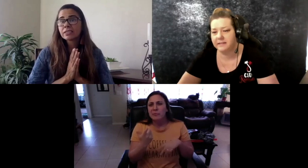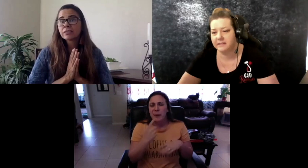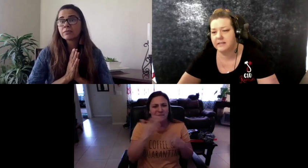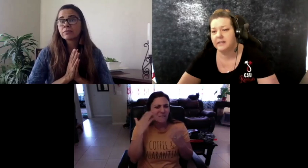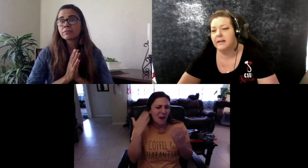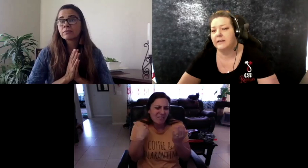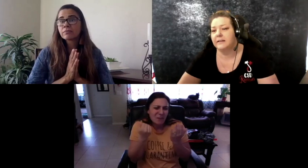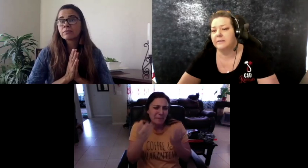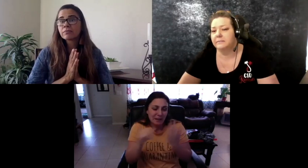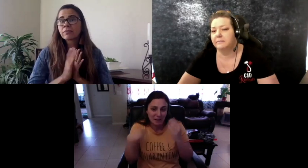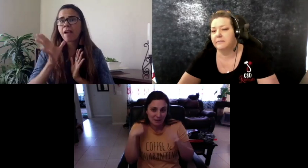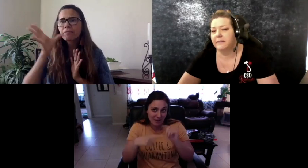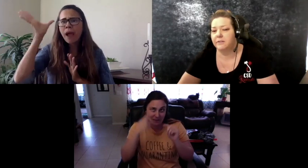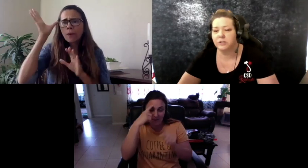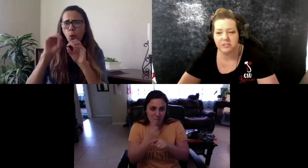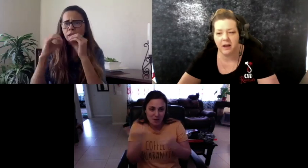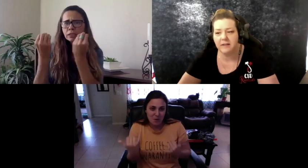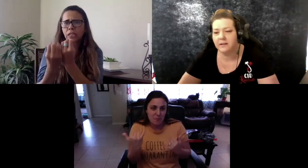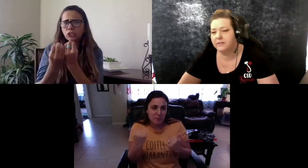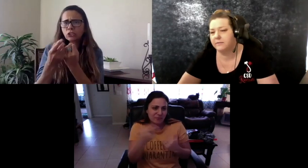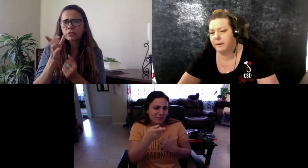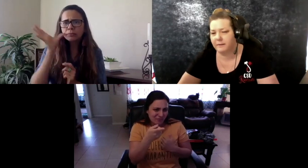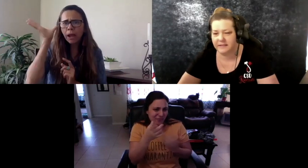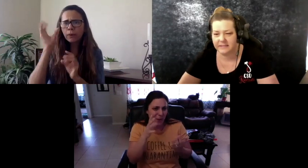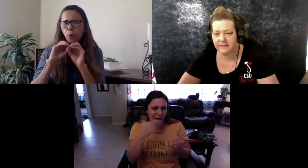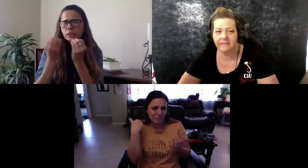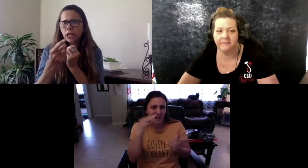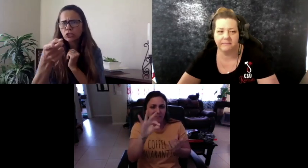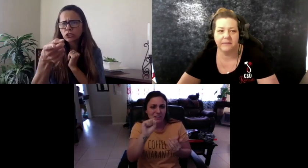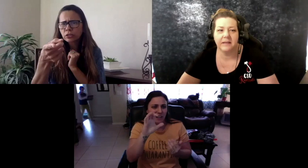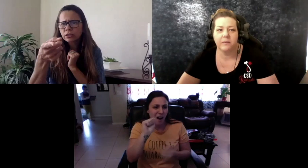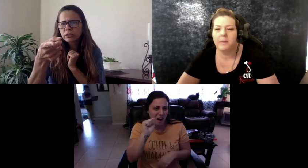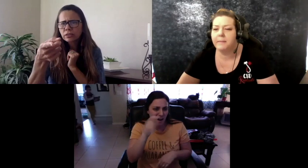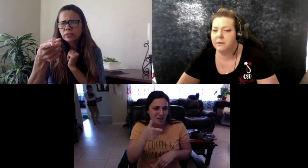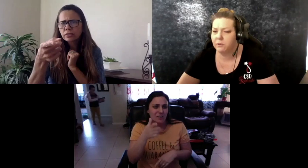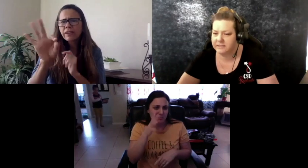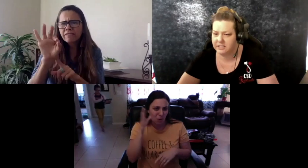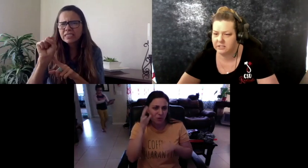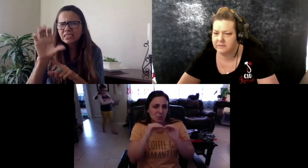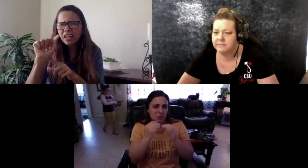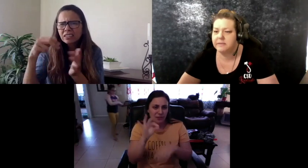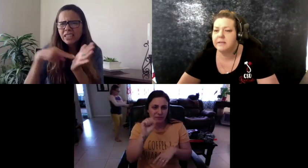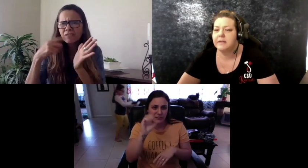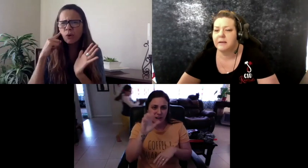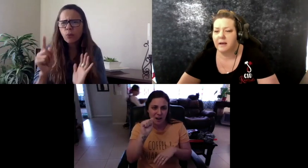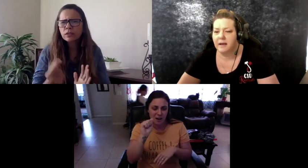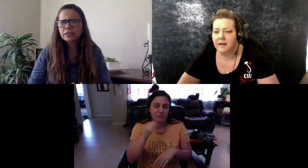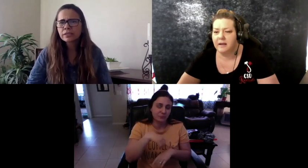that. They have their turkey trot for right around Thanksgiving. What about parent organization?